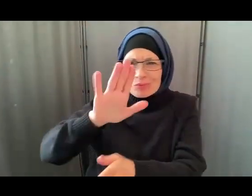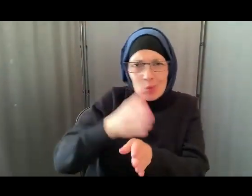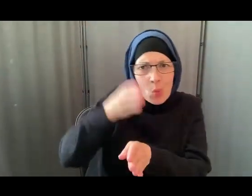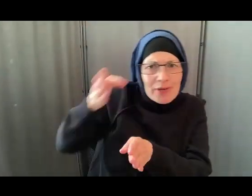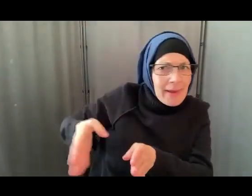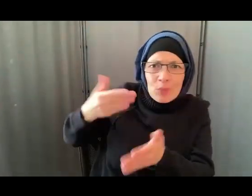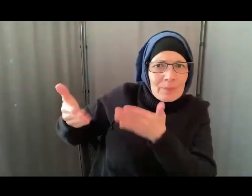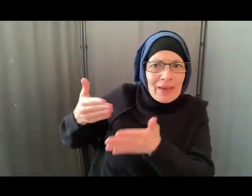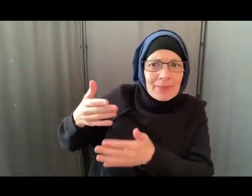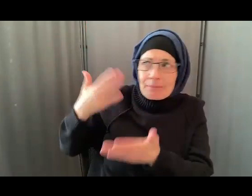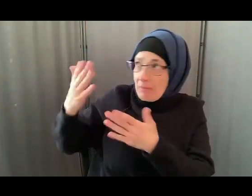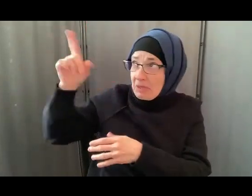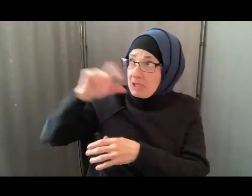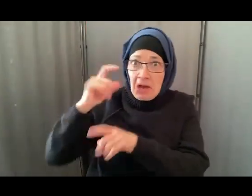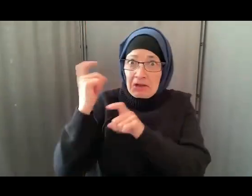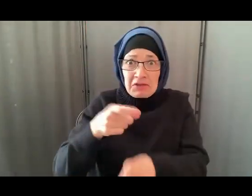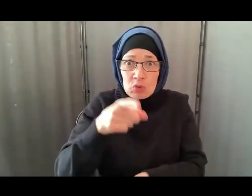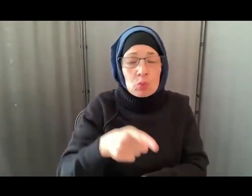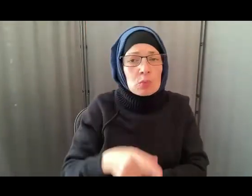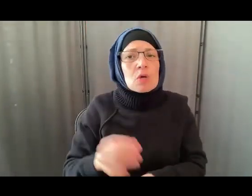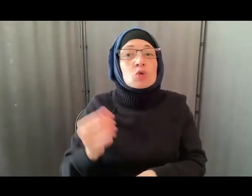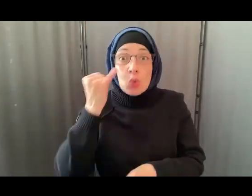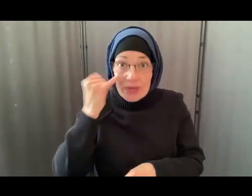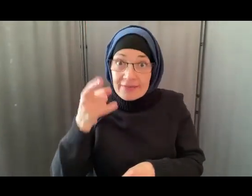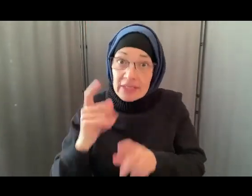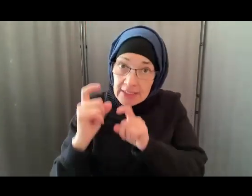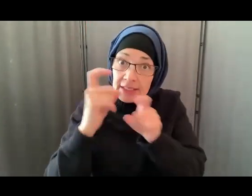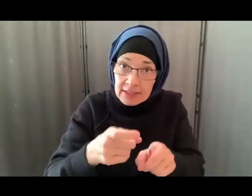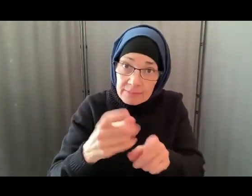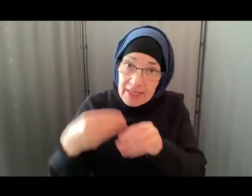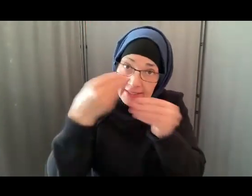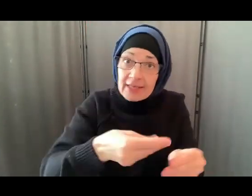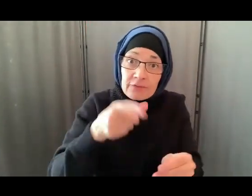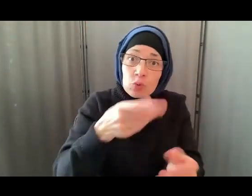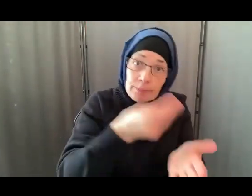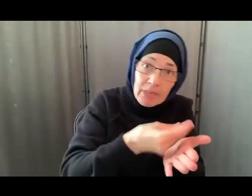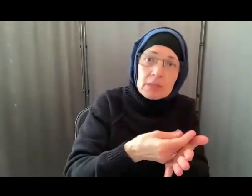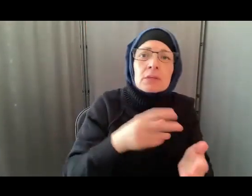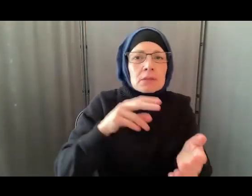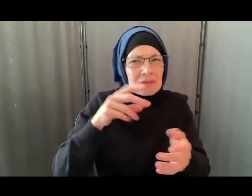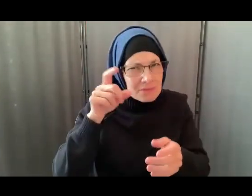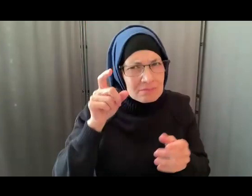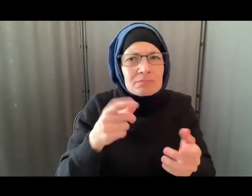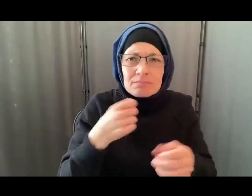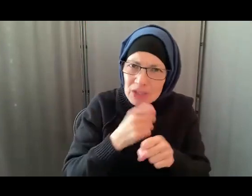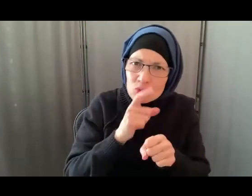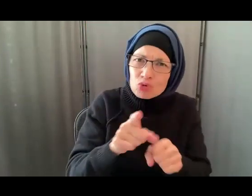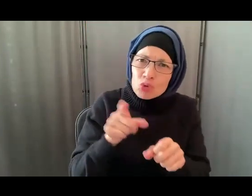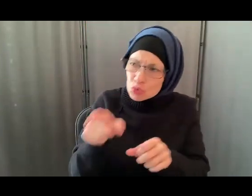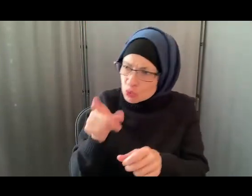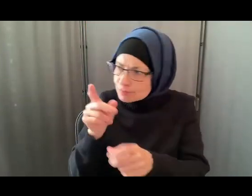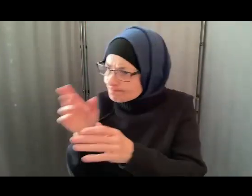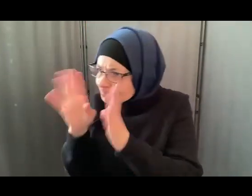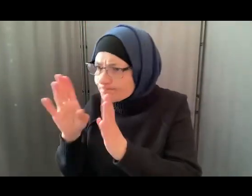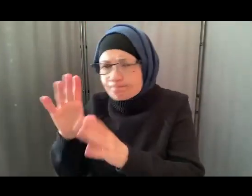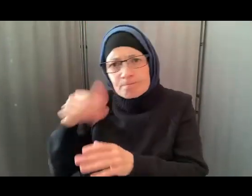you, look after your neighbor, look after your brother and sister who may be needy, and